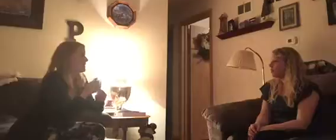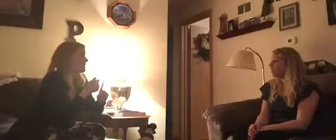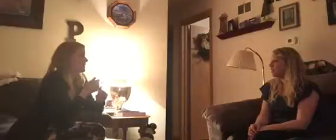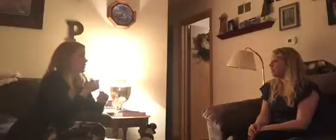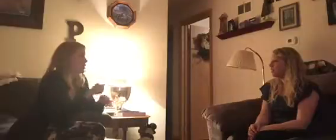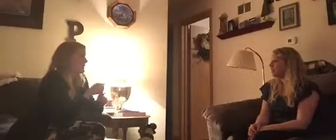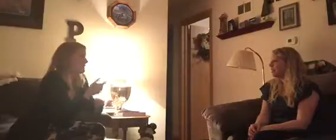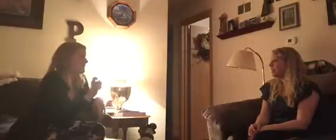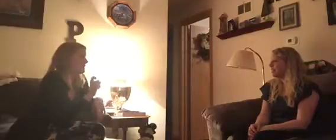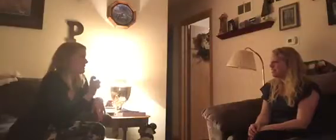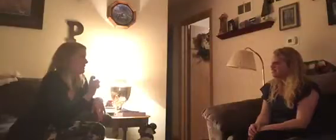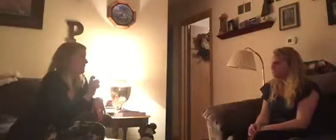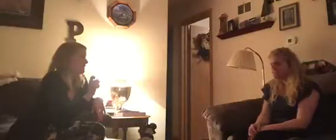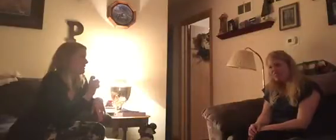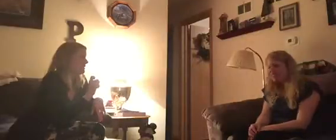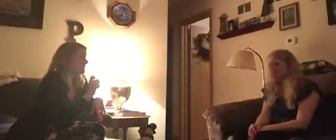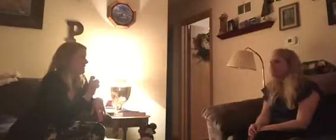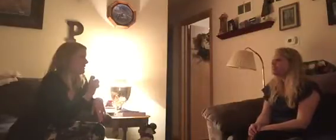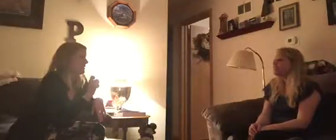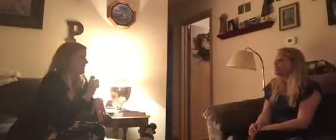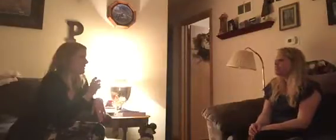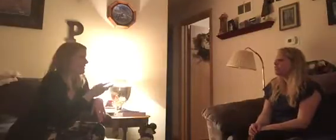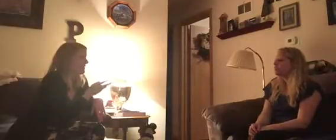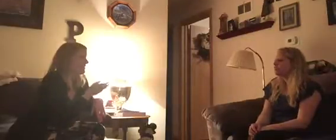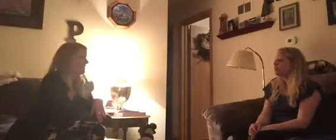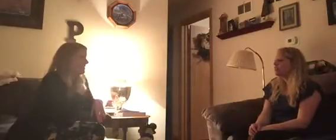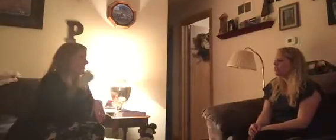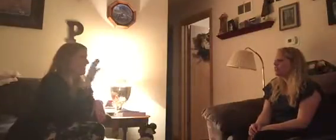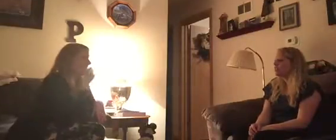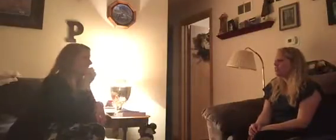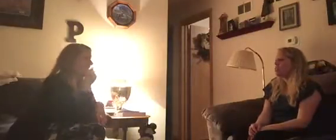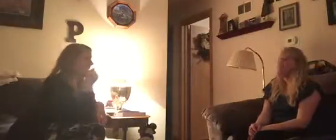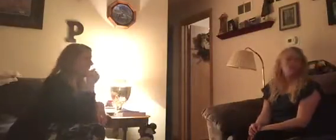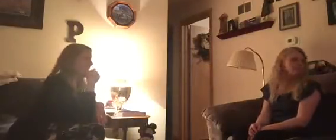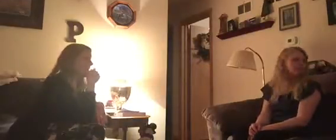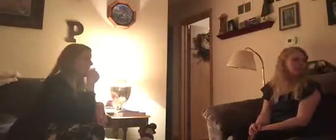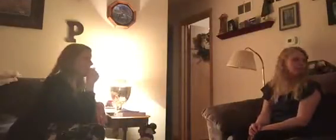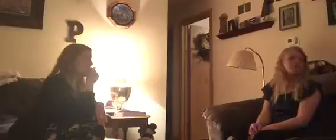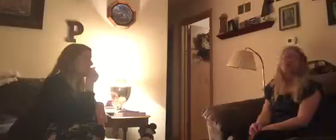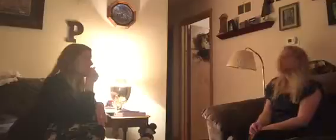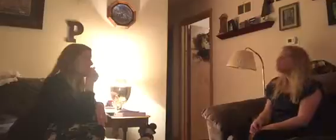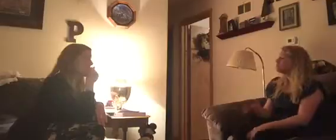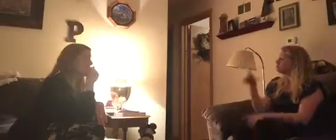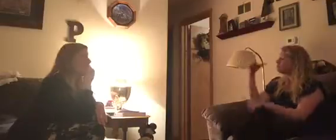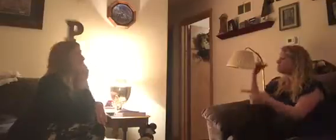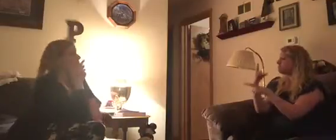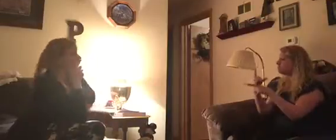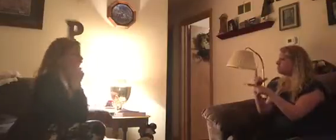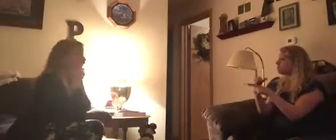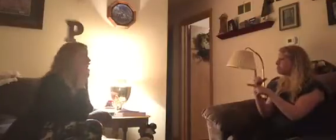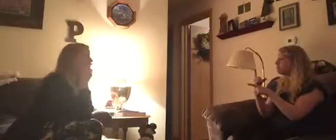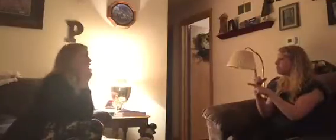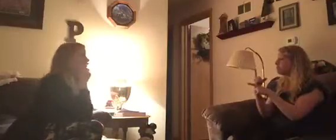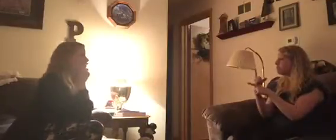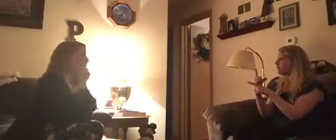be like technically fixed? Yeah. Can you explain that? Right. You wouldn't actually fix them